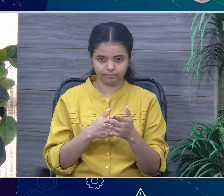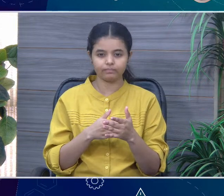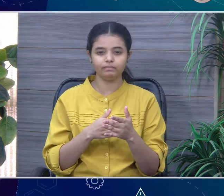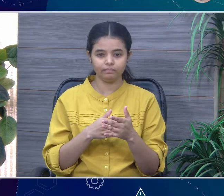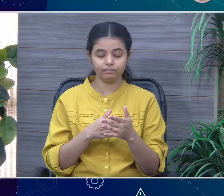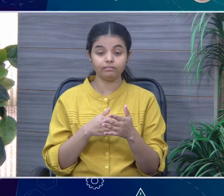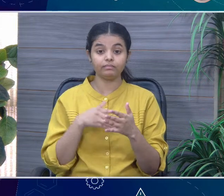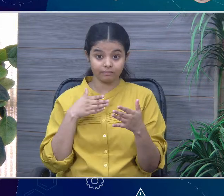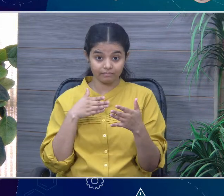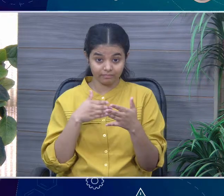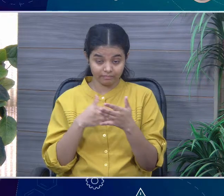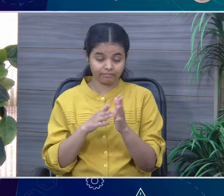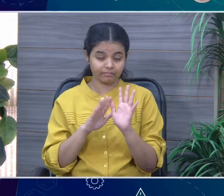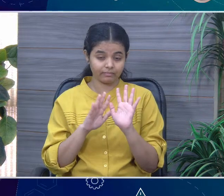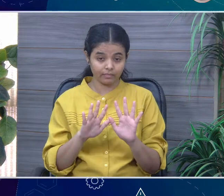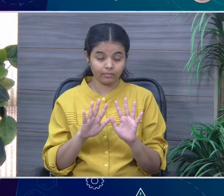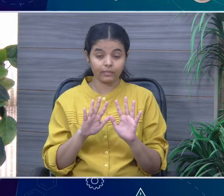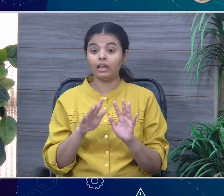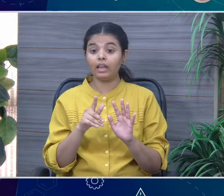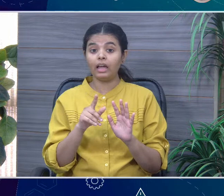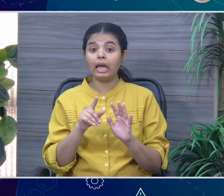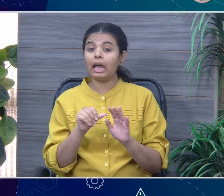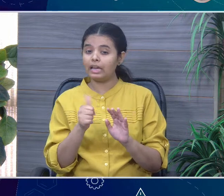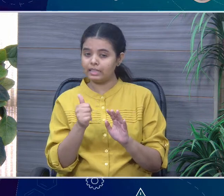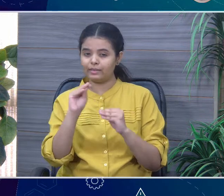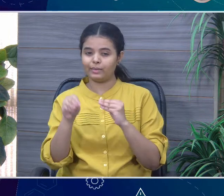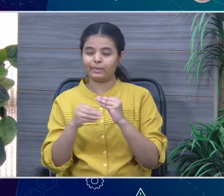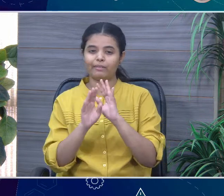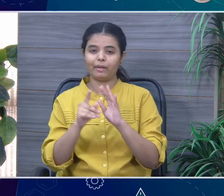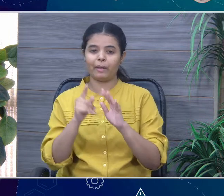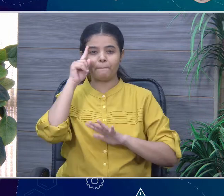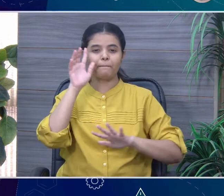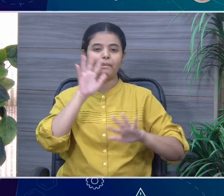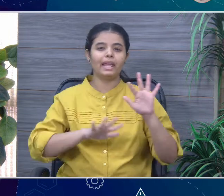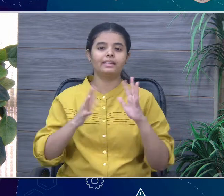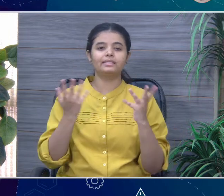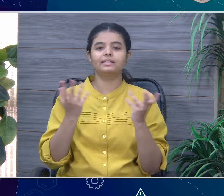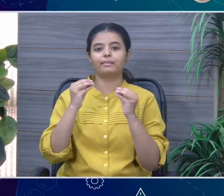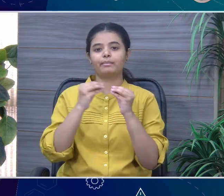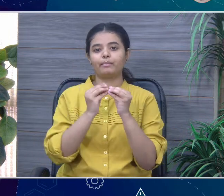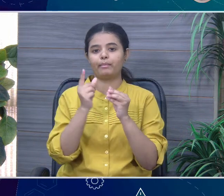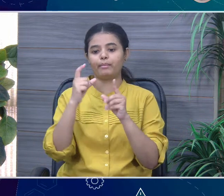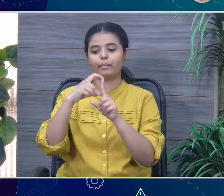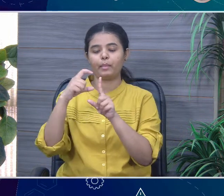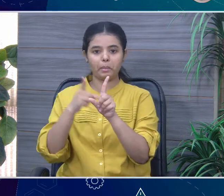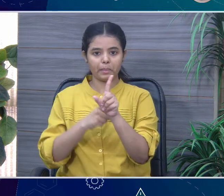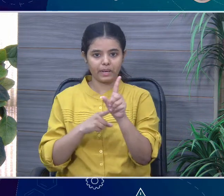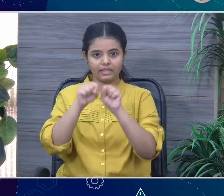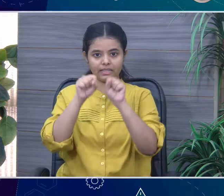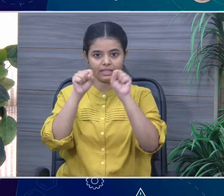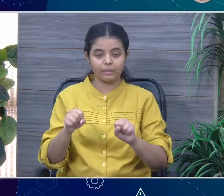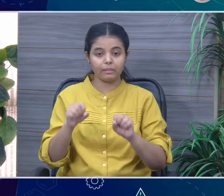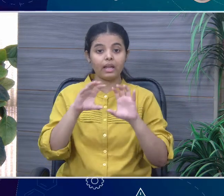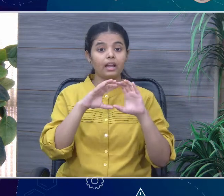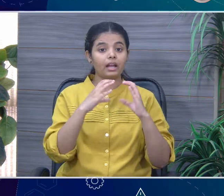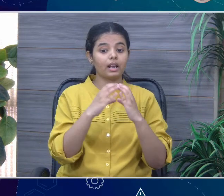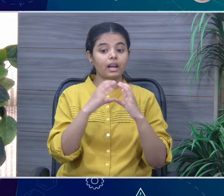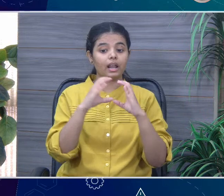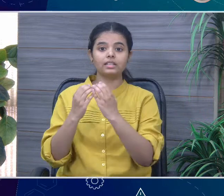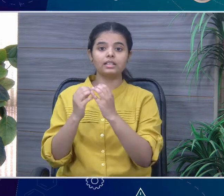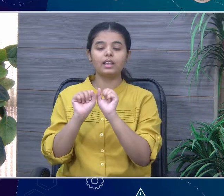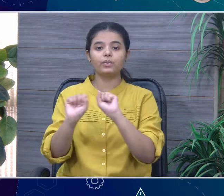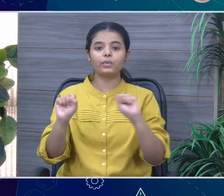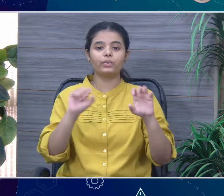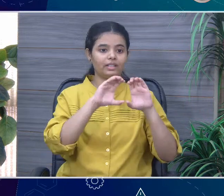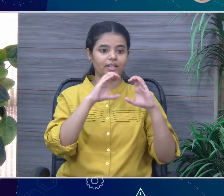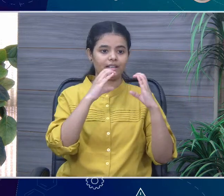context where buddy system can be planned across the classes. So, a child